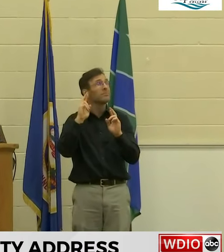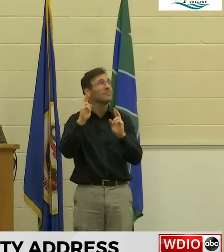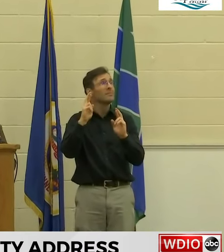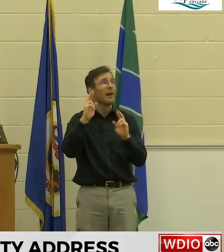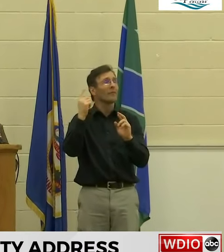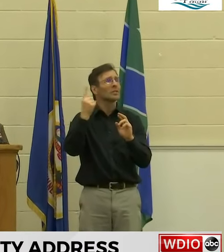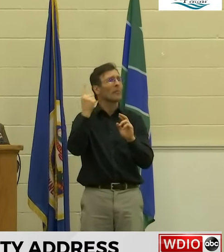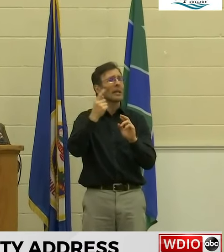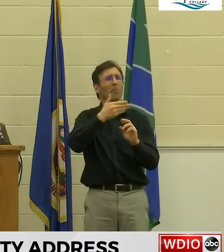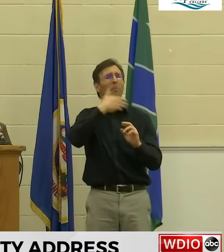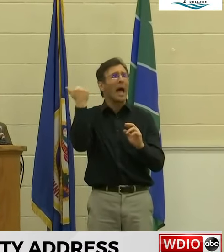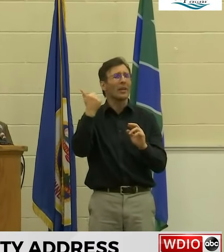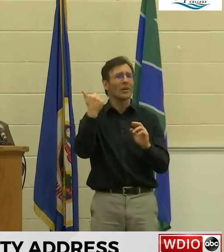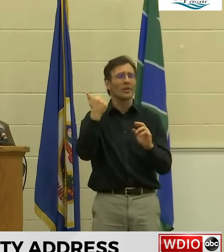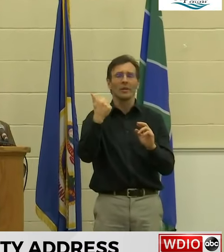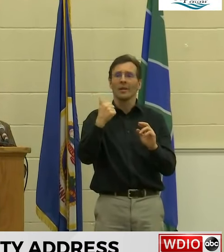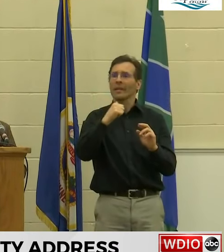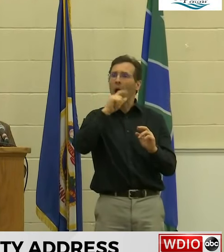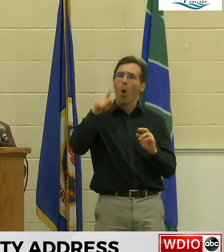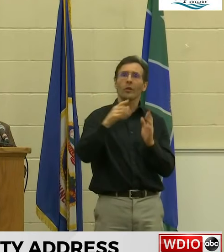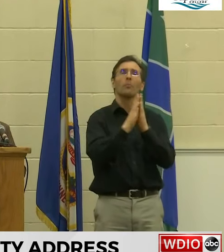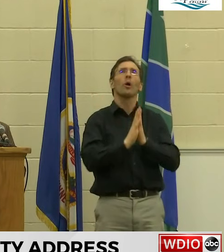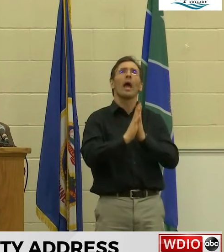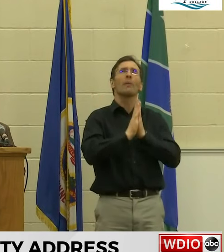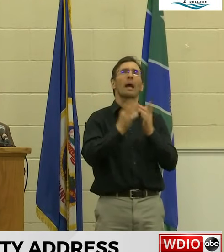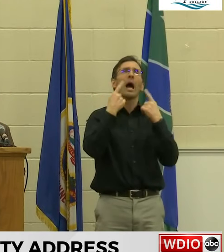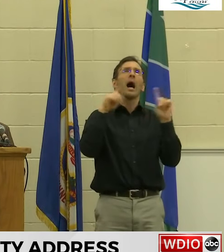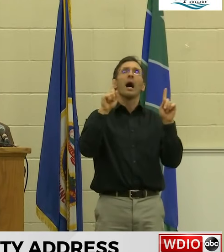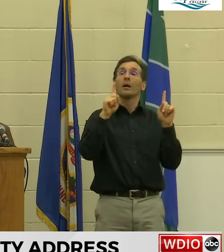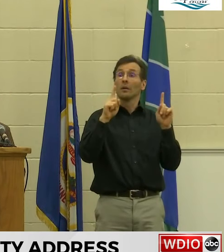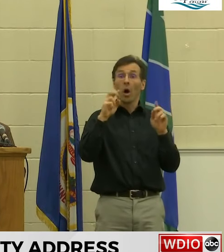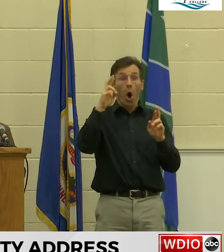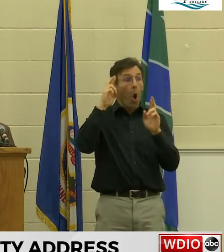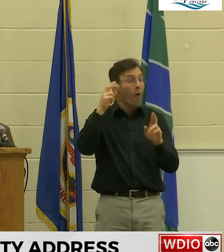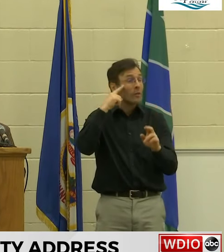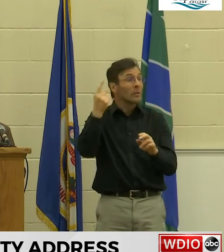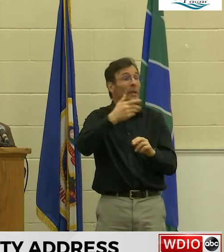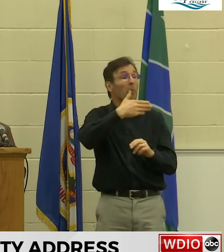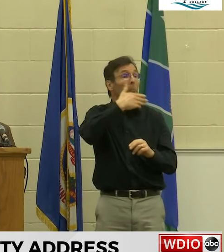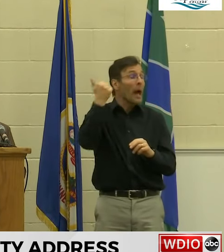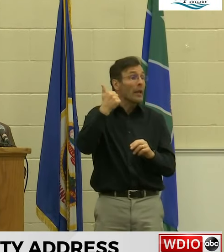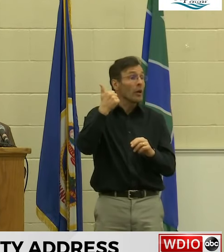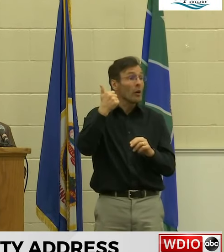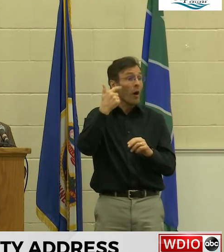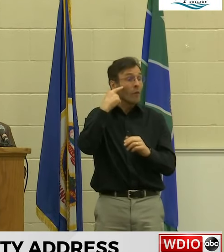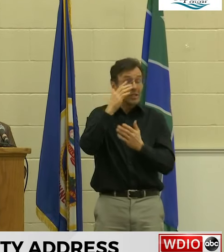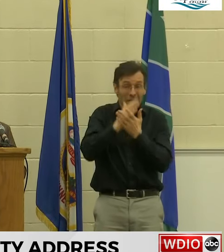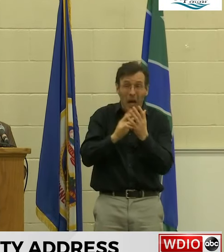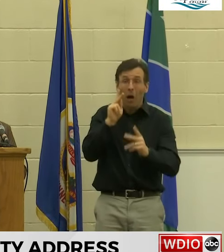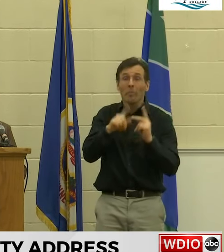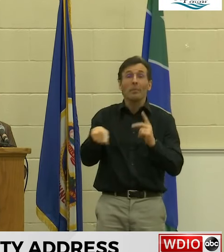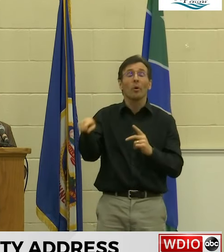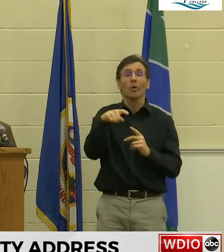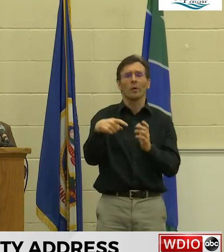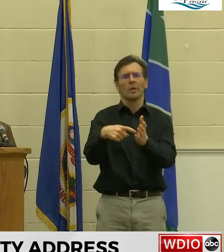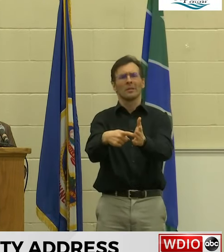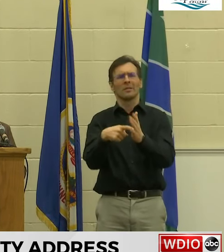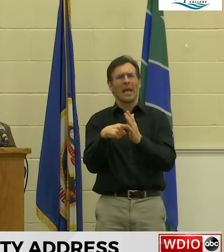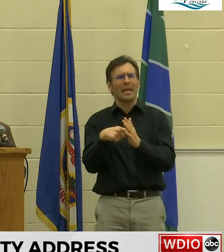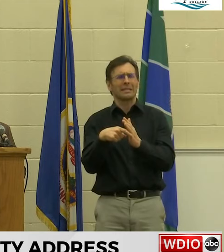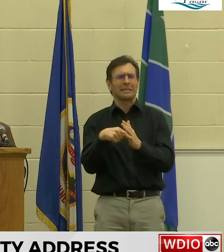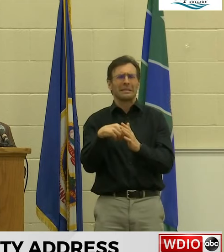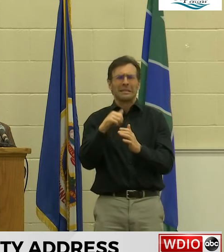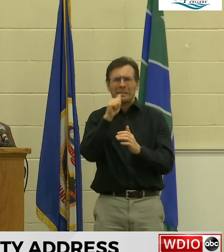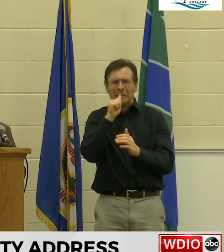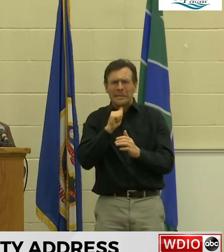better isn't always answered in prayer alone. Hope for something better for some folks in our city takes